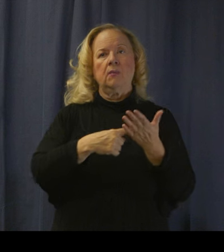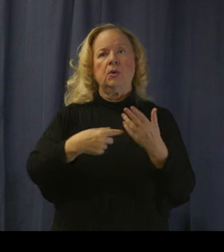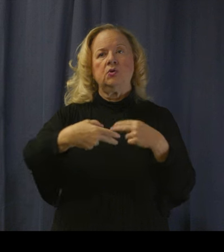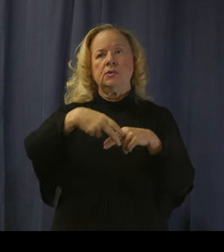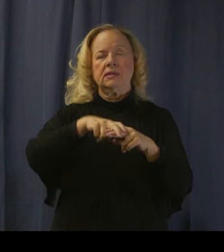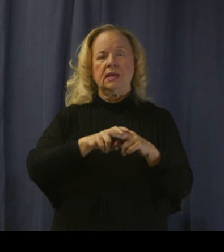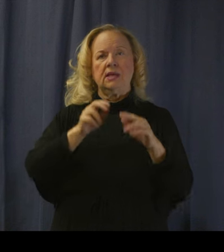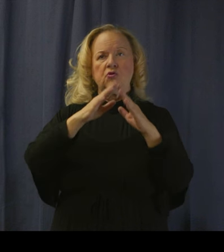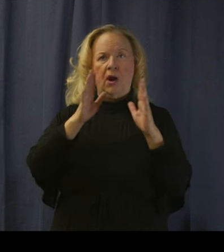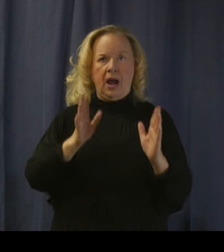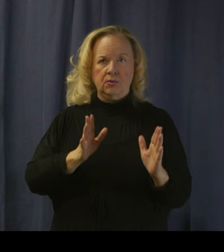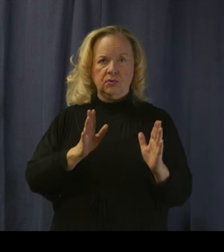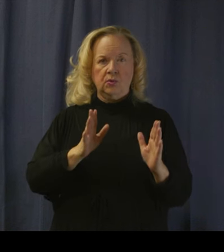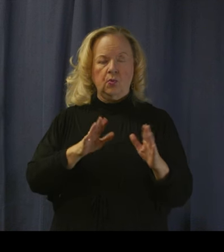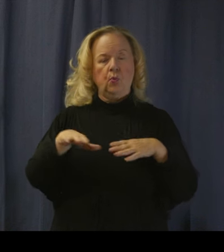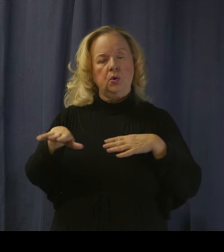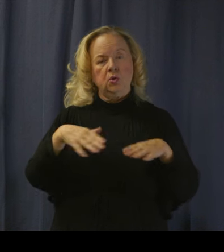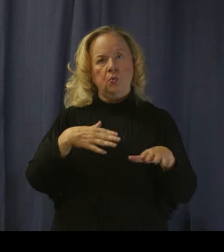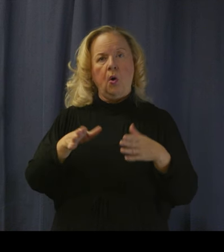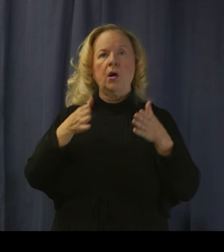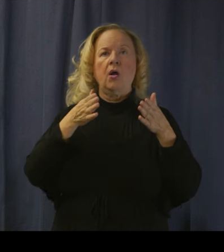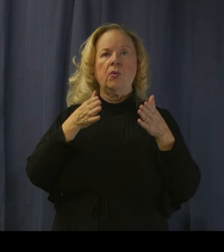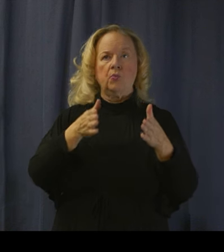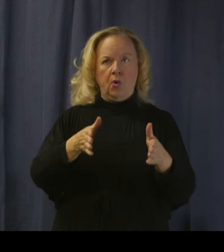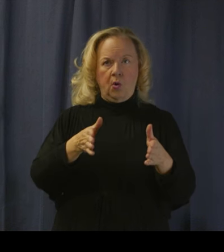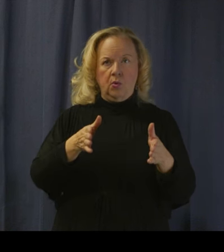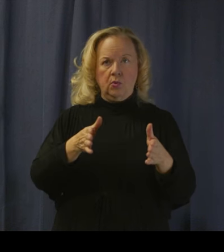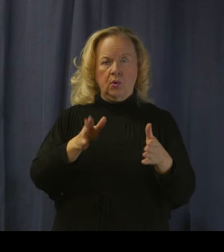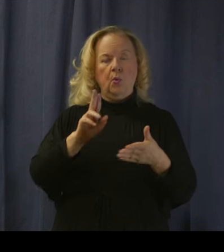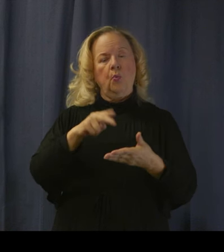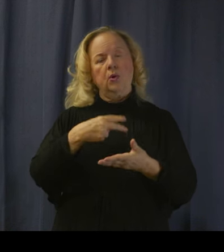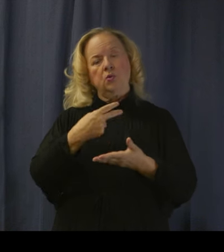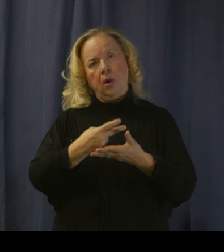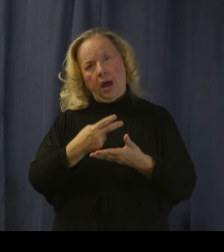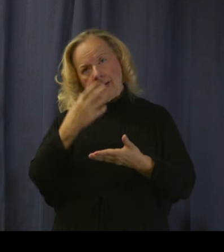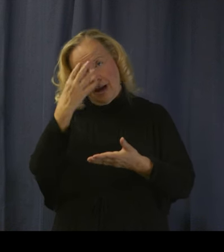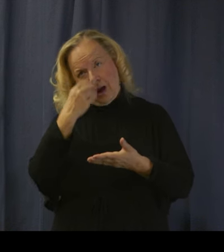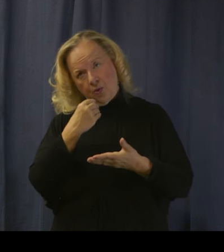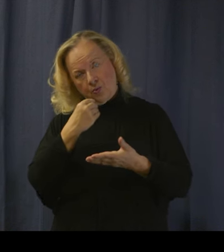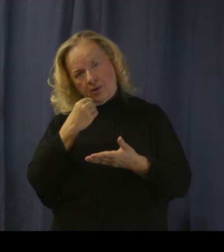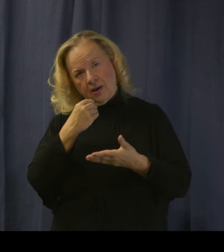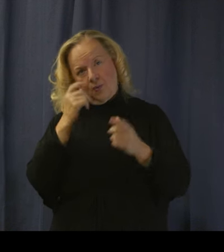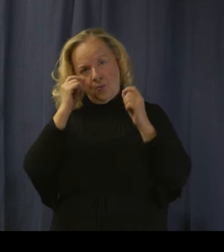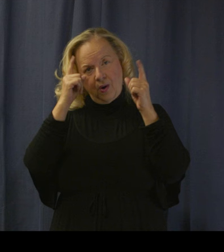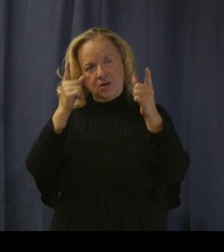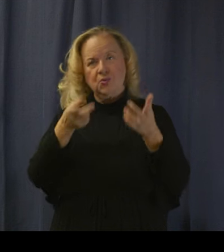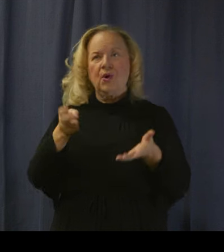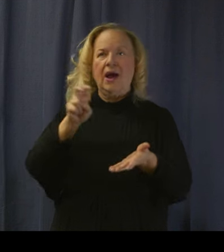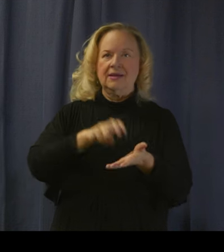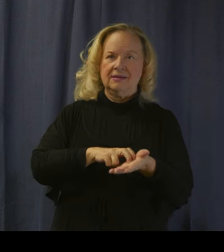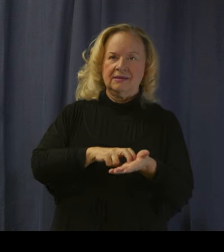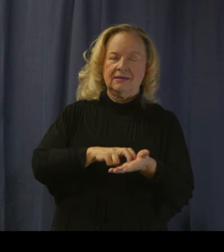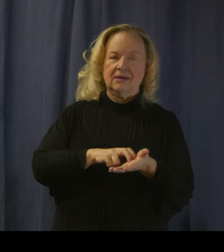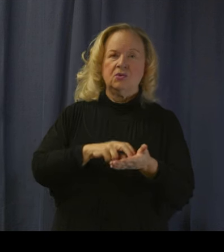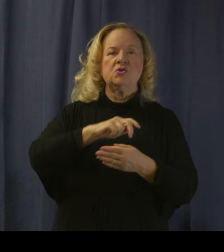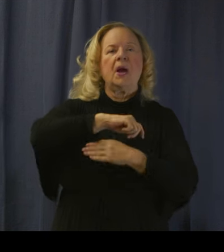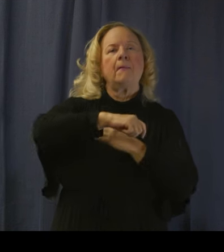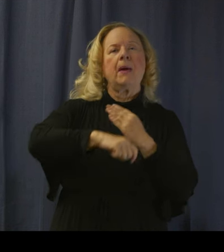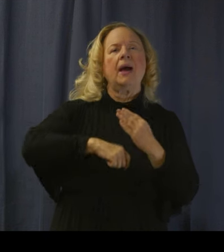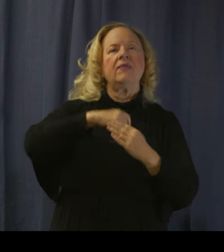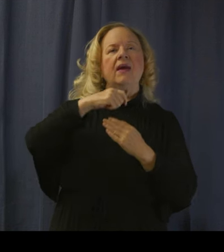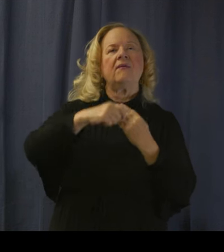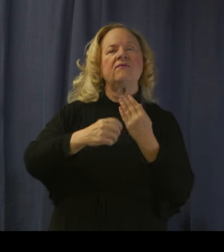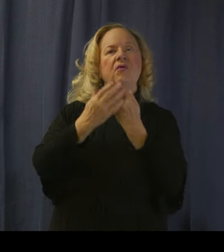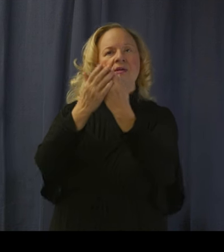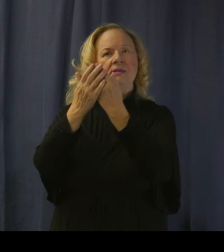house, when you walk on the road, when you lie down, and when you rise. You shall bind them for a sign